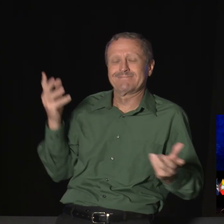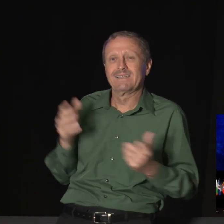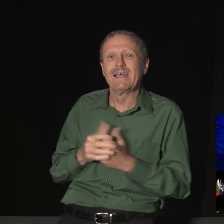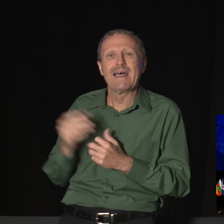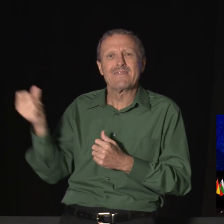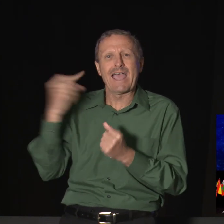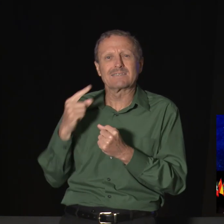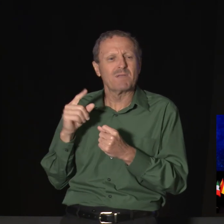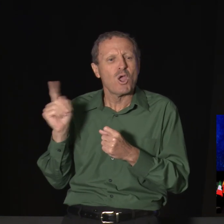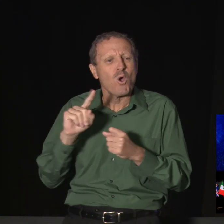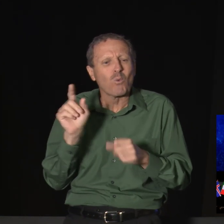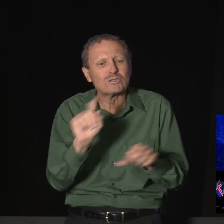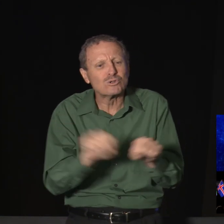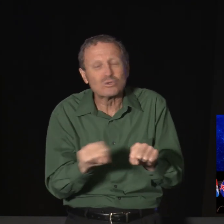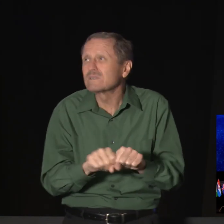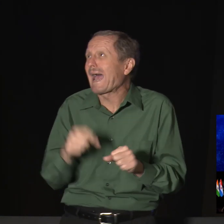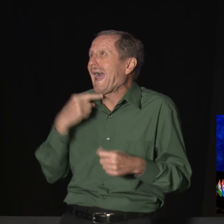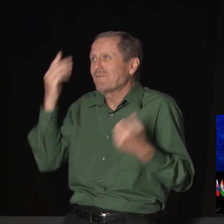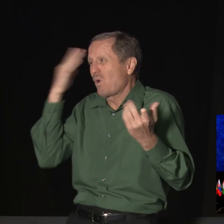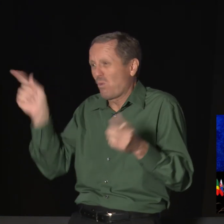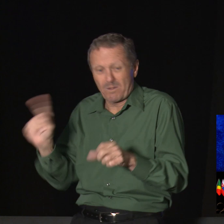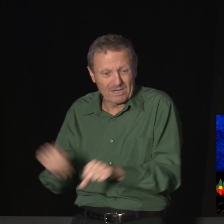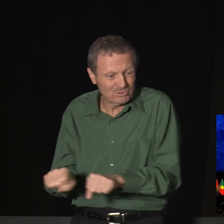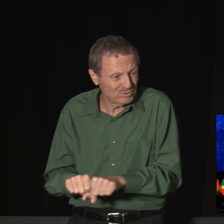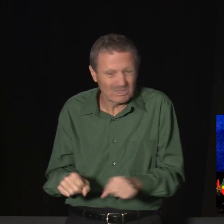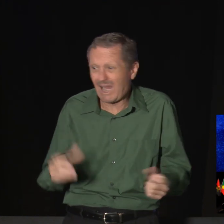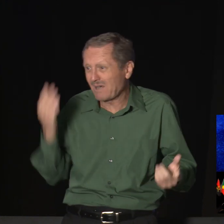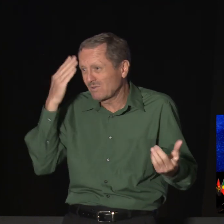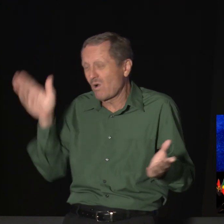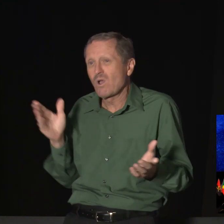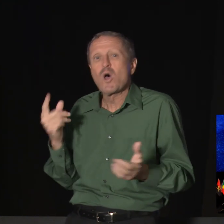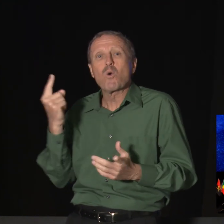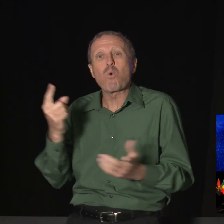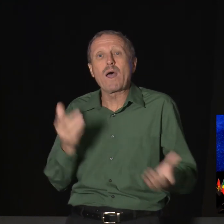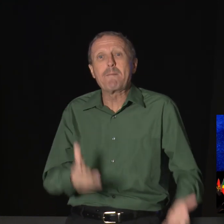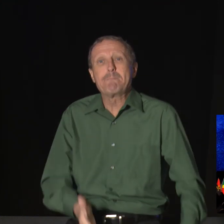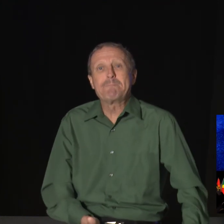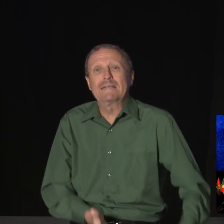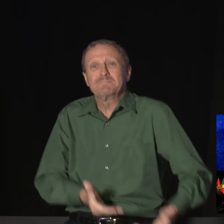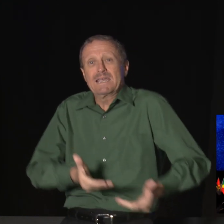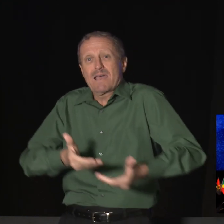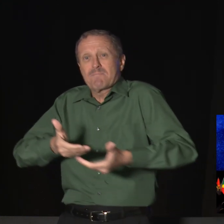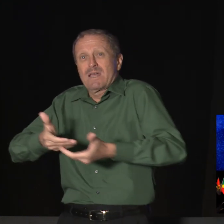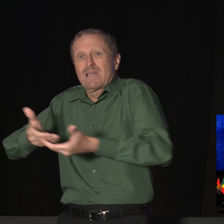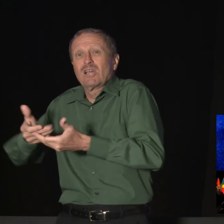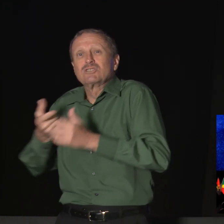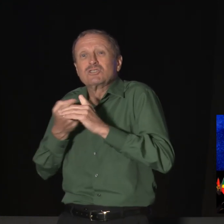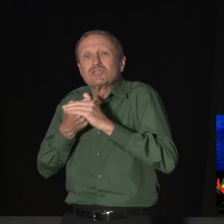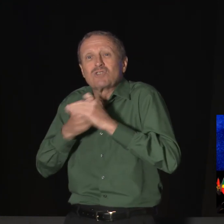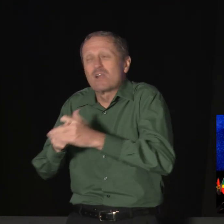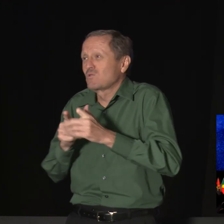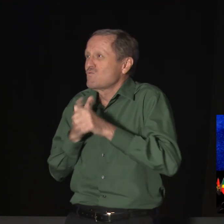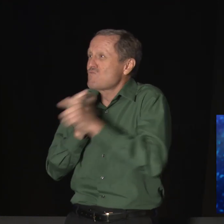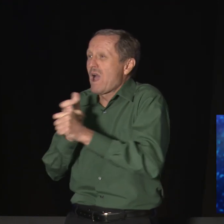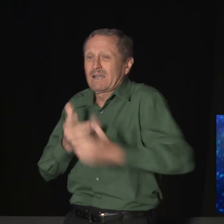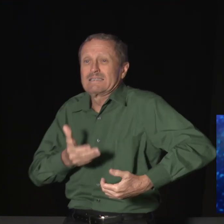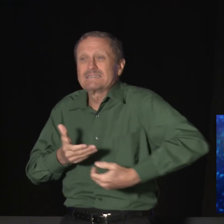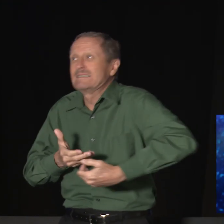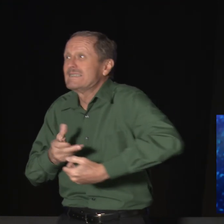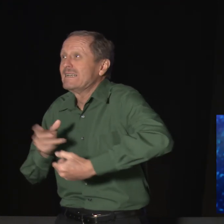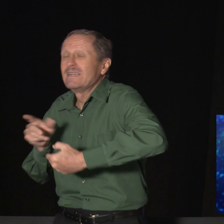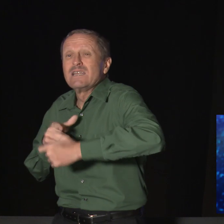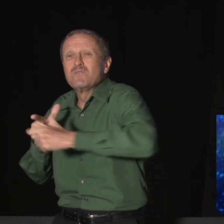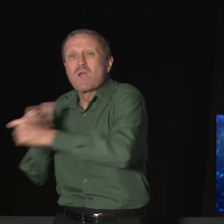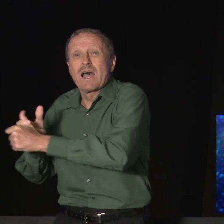They ask me where my shoes are. I say, I don't know. I don't know where my shoes are. So one of them picks me up and starts running across the desert. He runs for